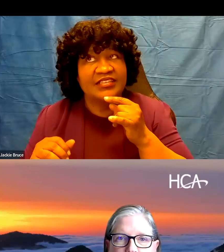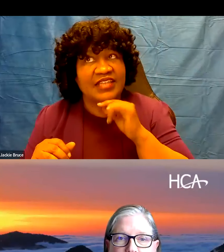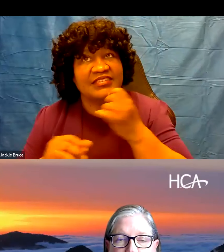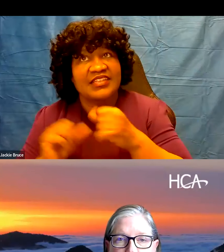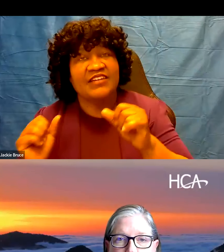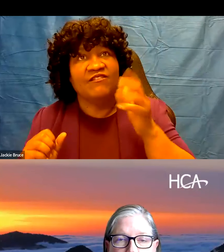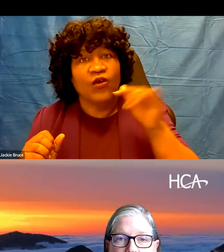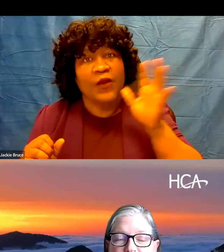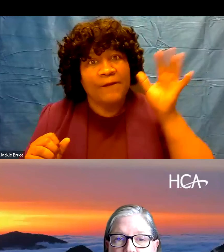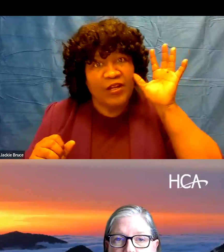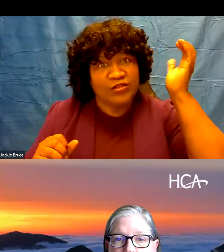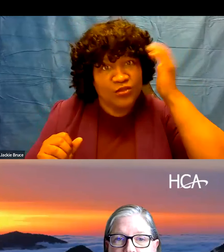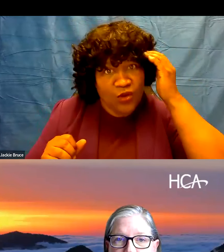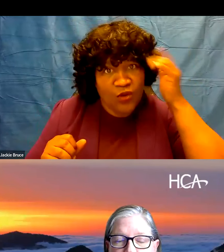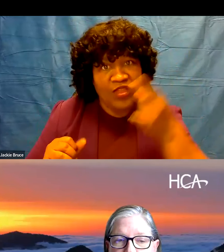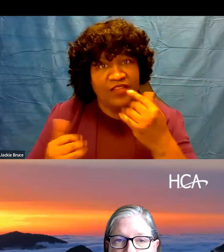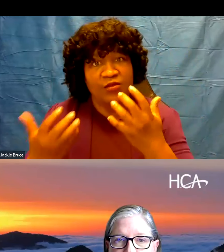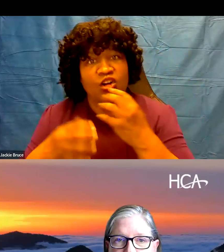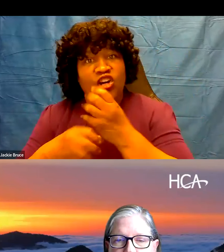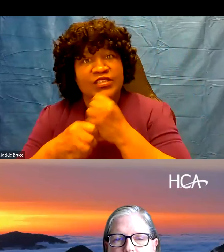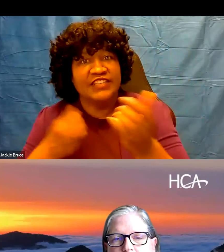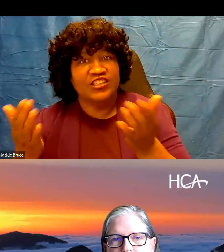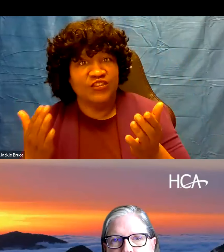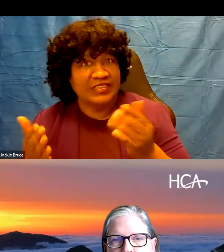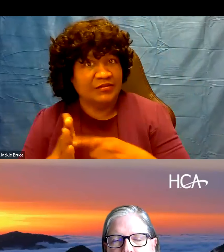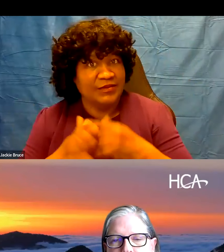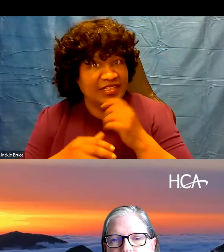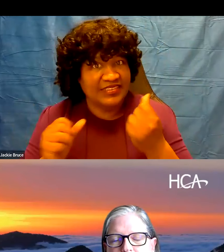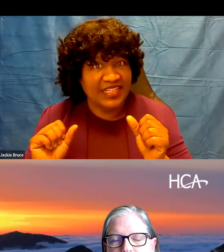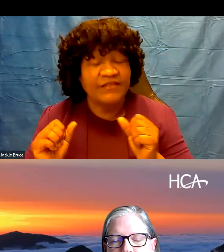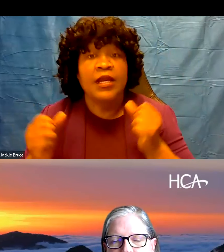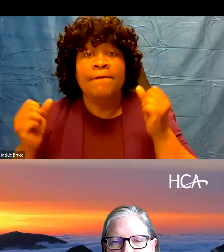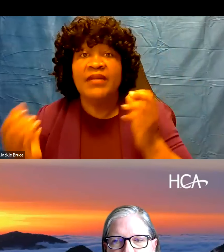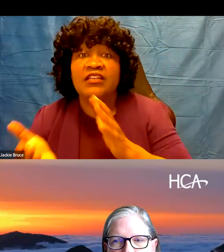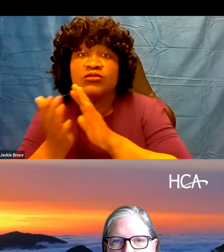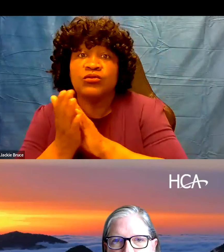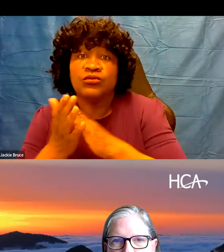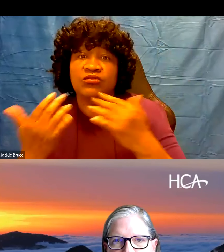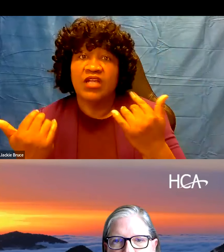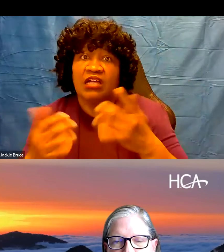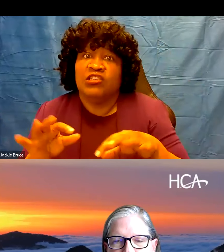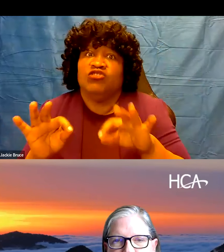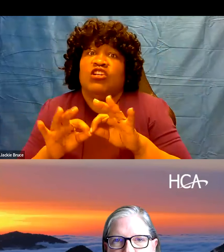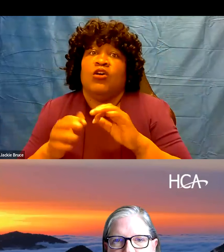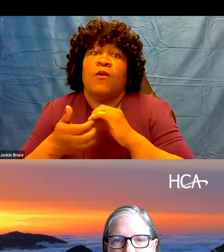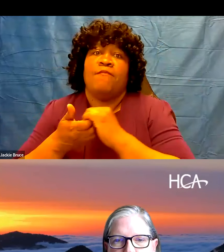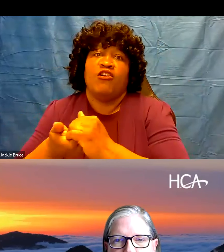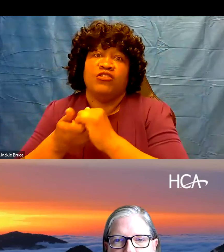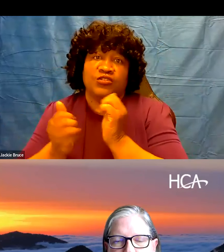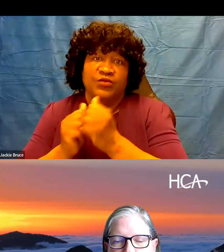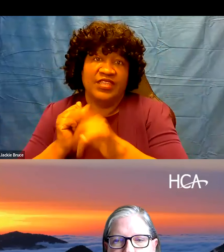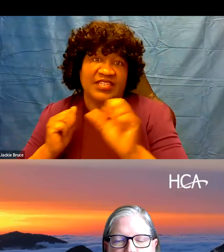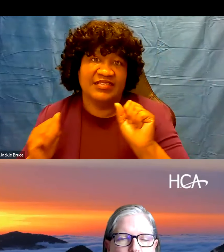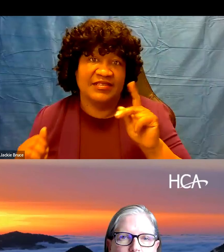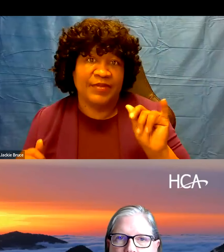for their parents to know they're even seeking or receiving services. So schools are very critical partners in this space. So I